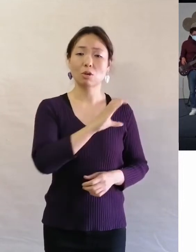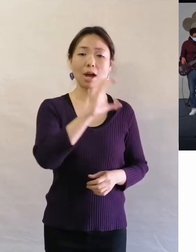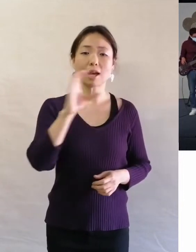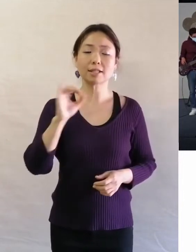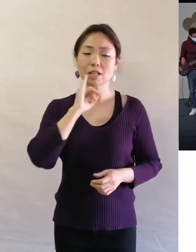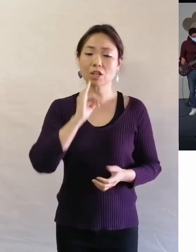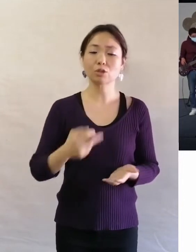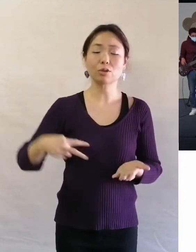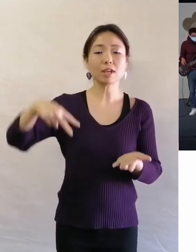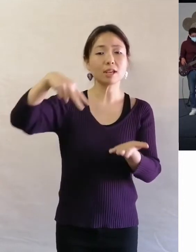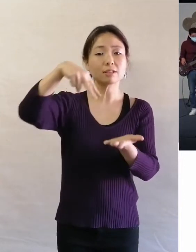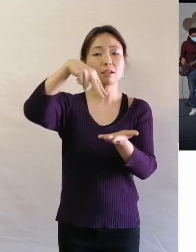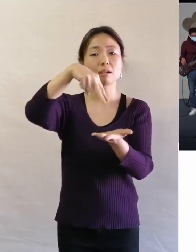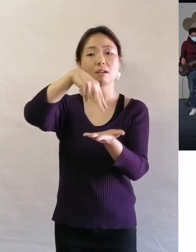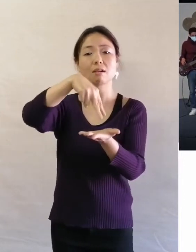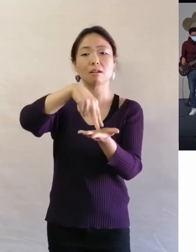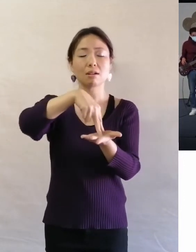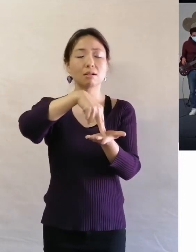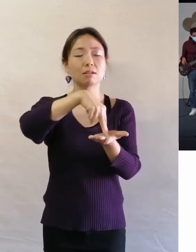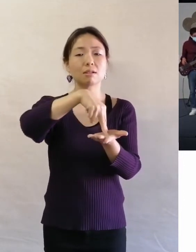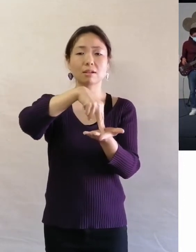hallelujah! Christ is